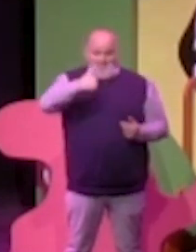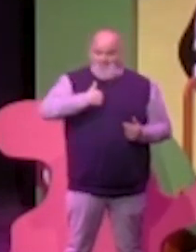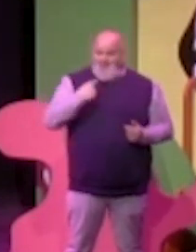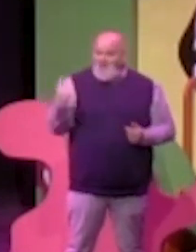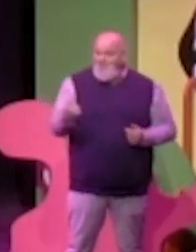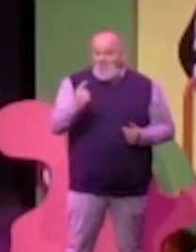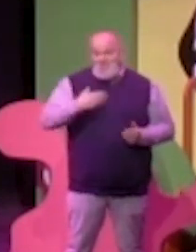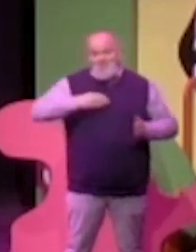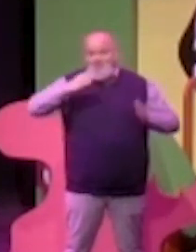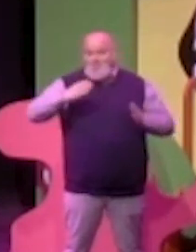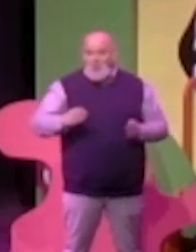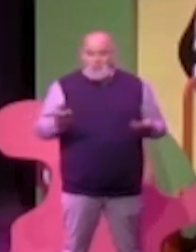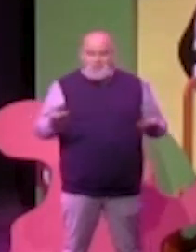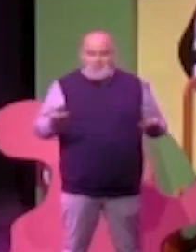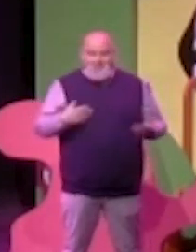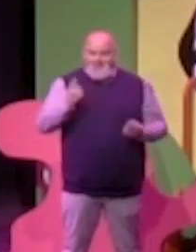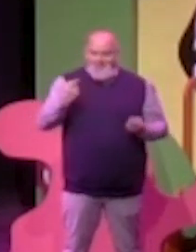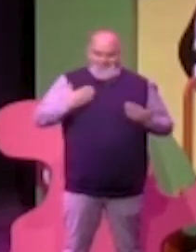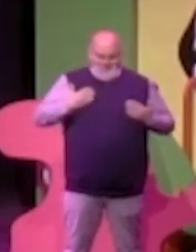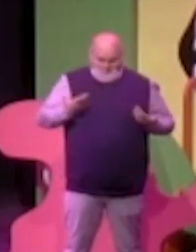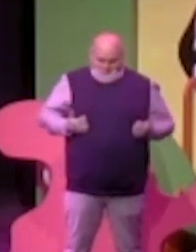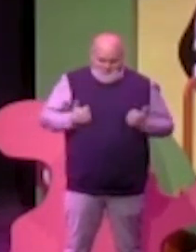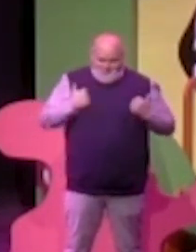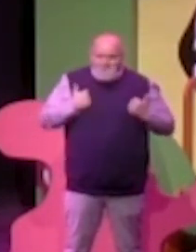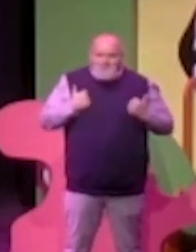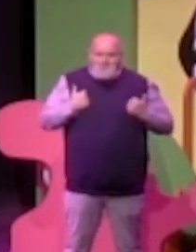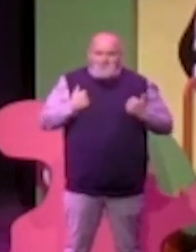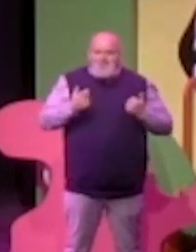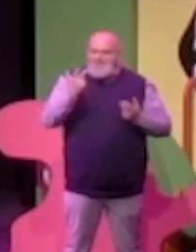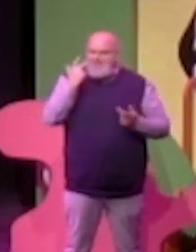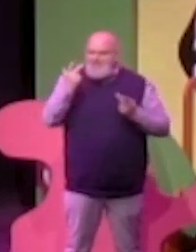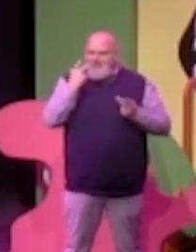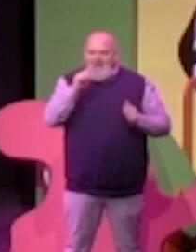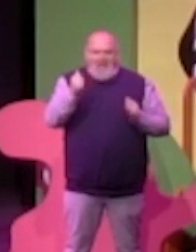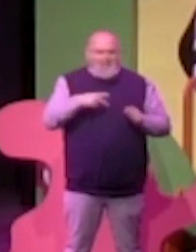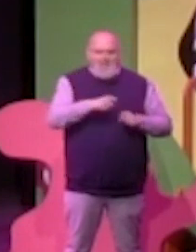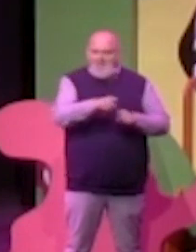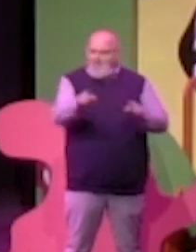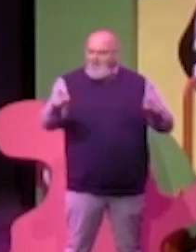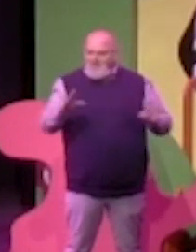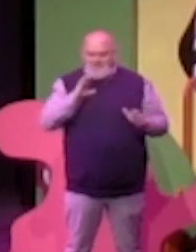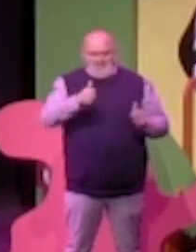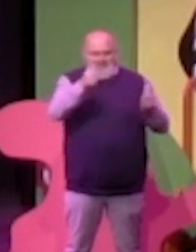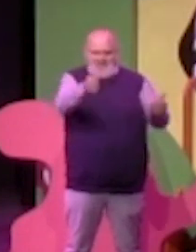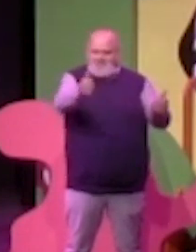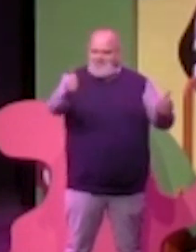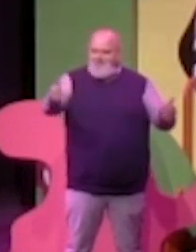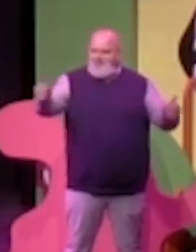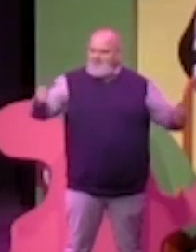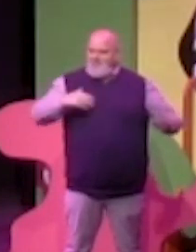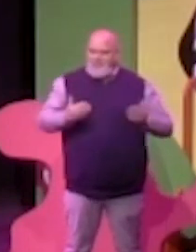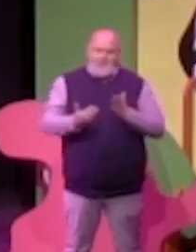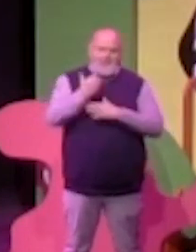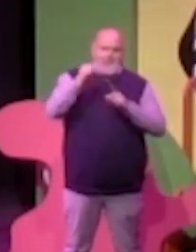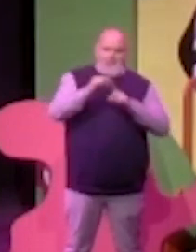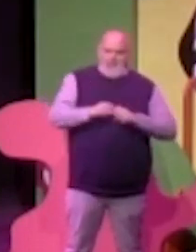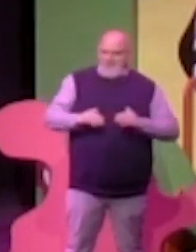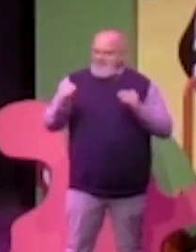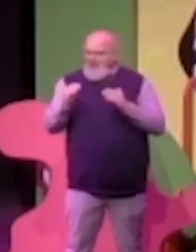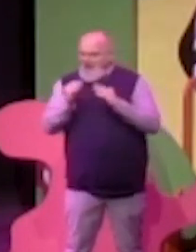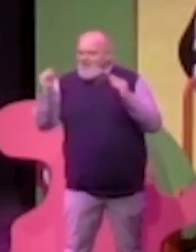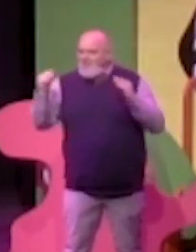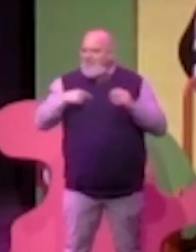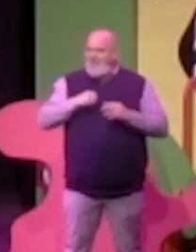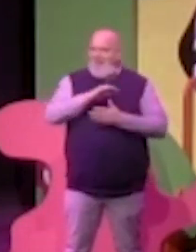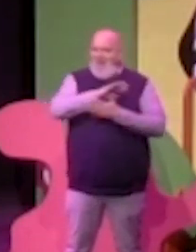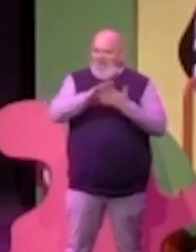been a person, I've always been a being, and I always see other people as beings. And so all these new words, equity, and all these other things that